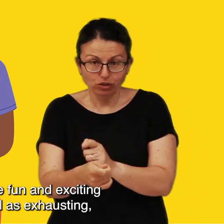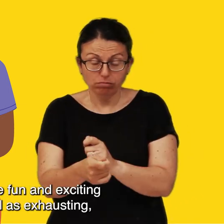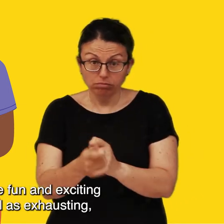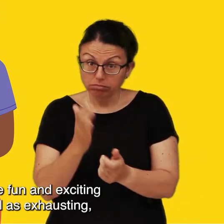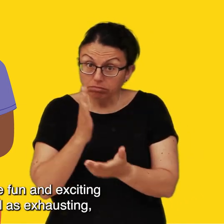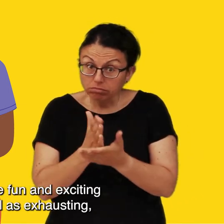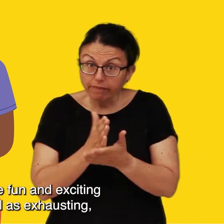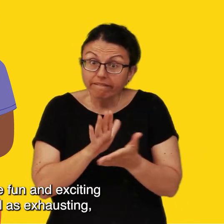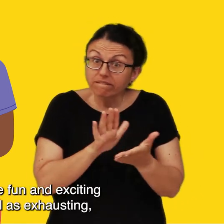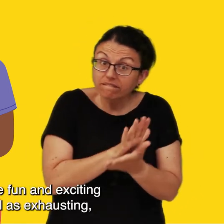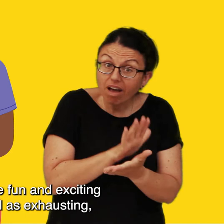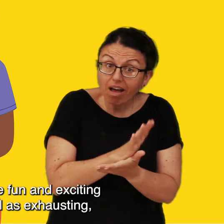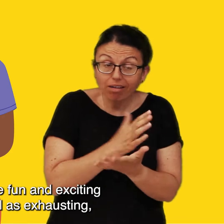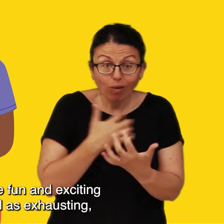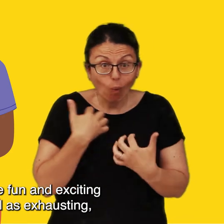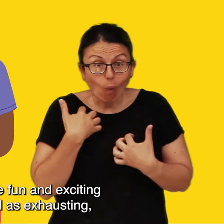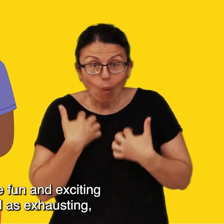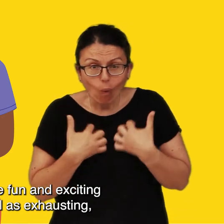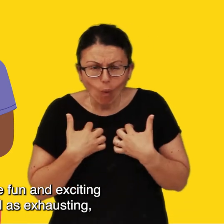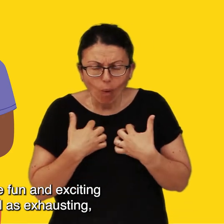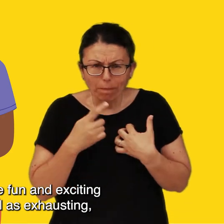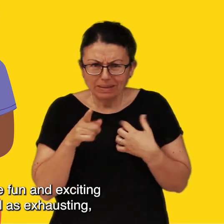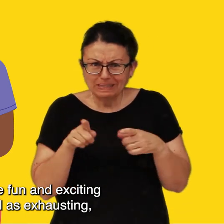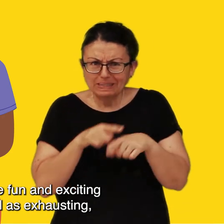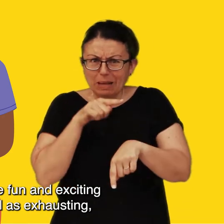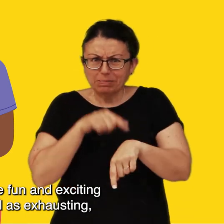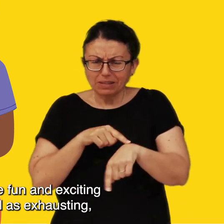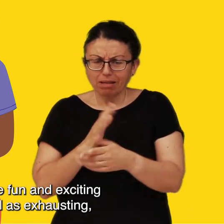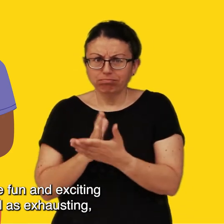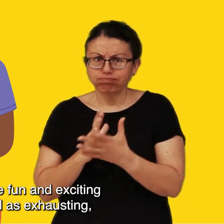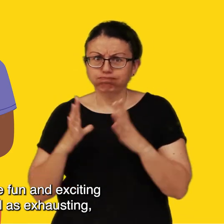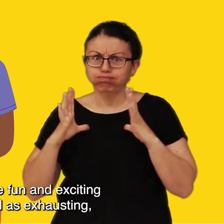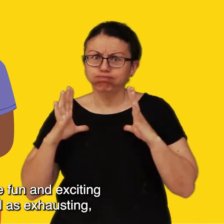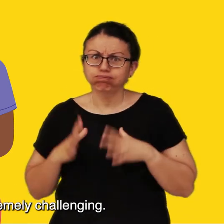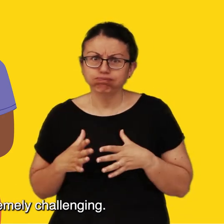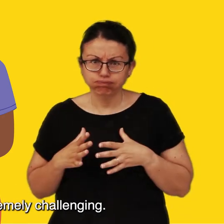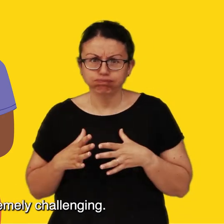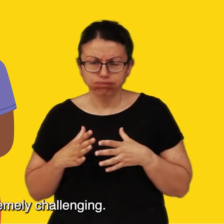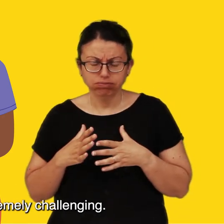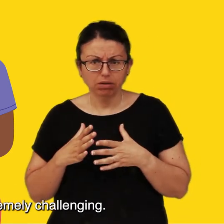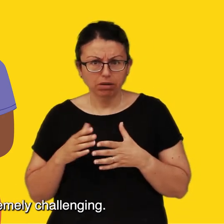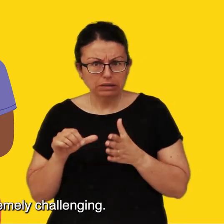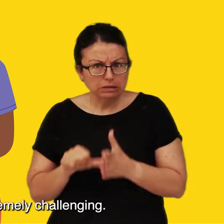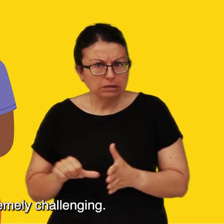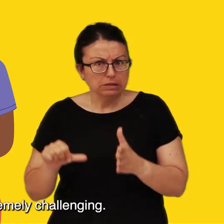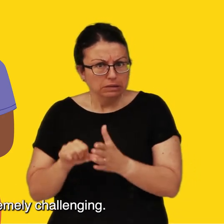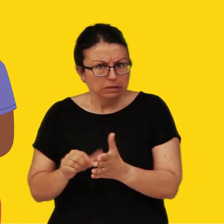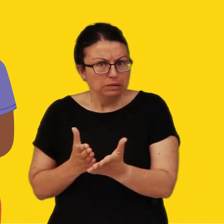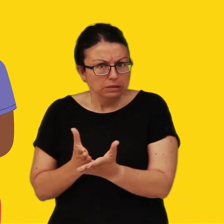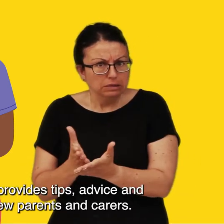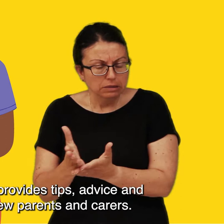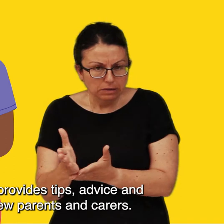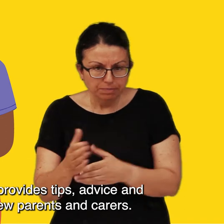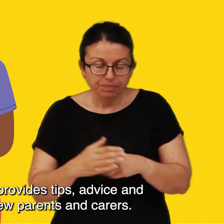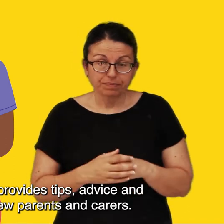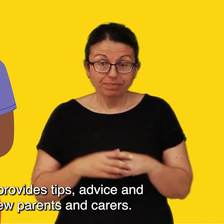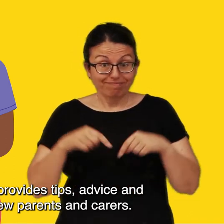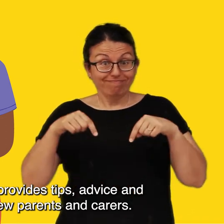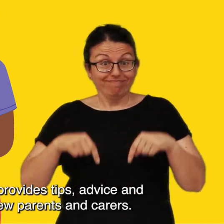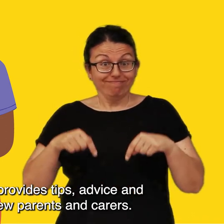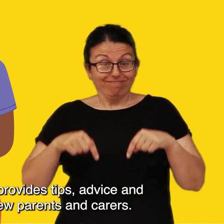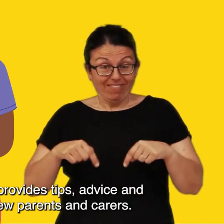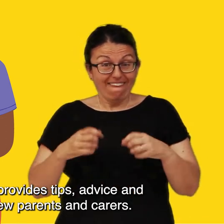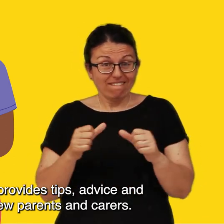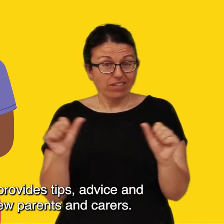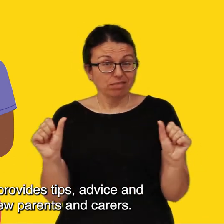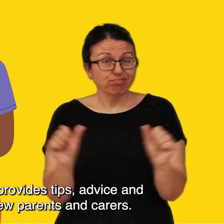It can be fun and exciting, as well as exhausting and extremely challenging. This short